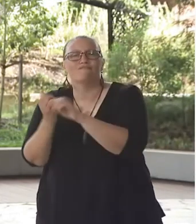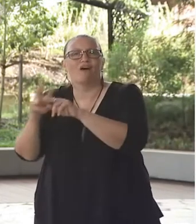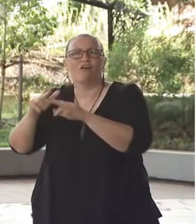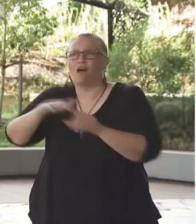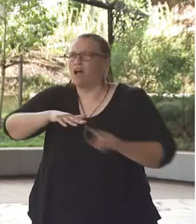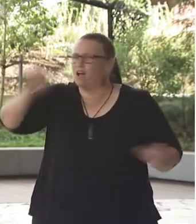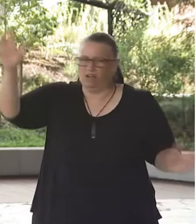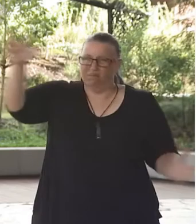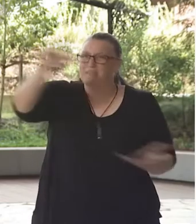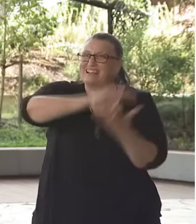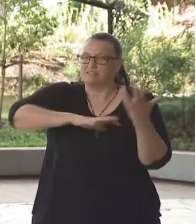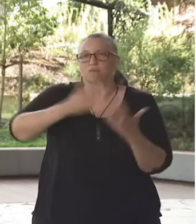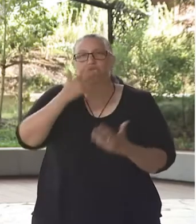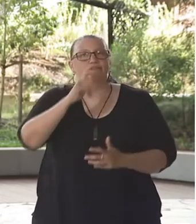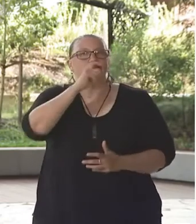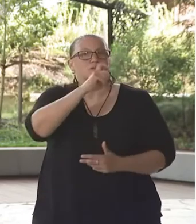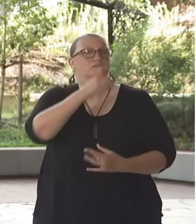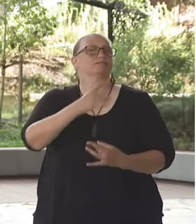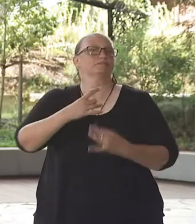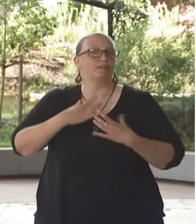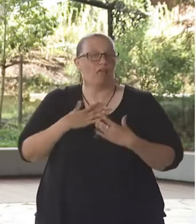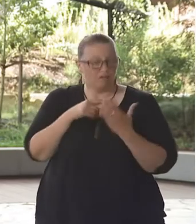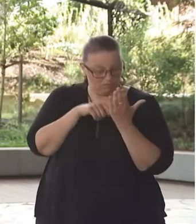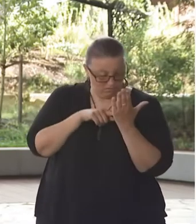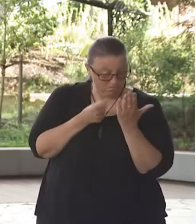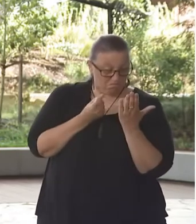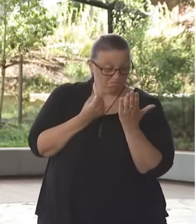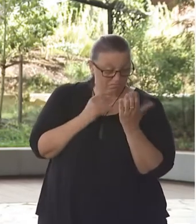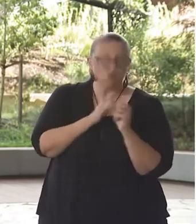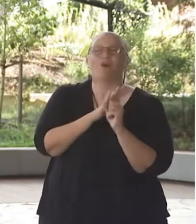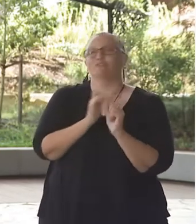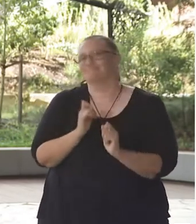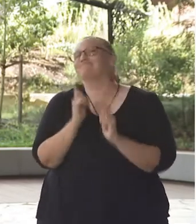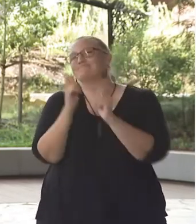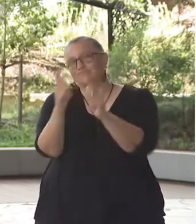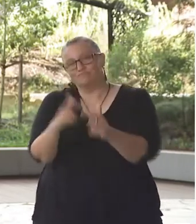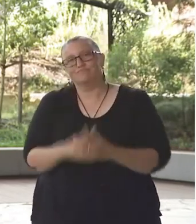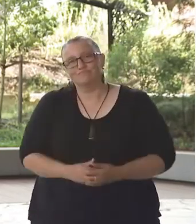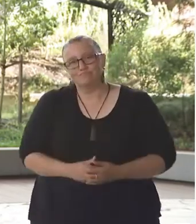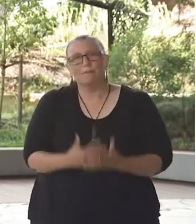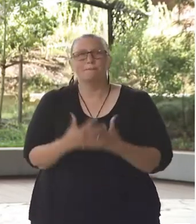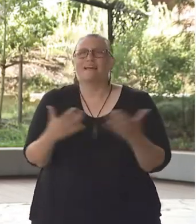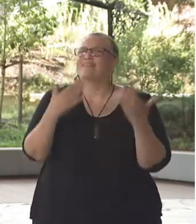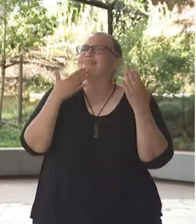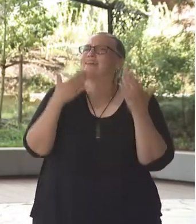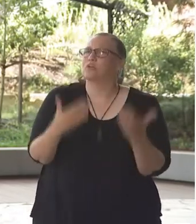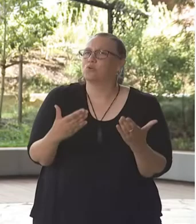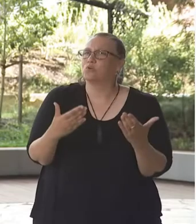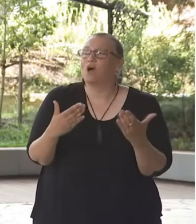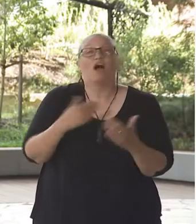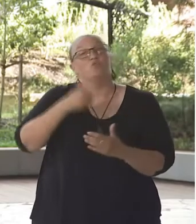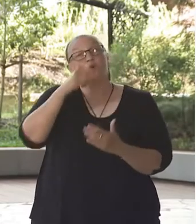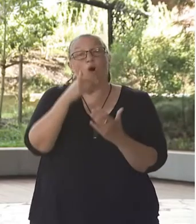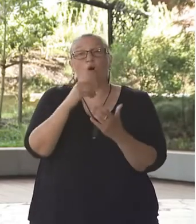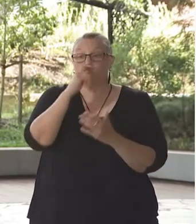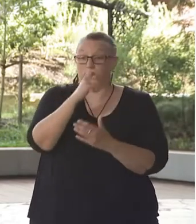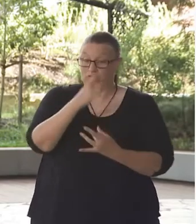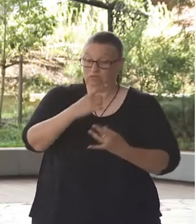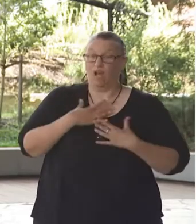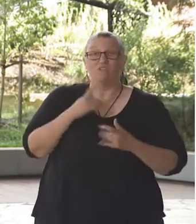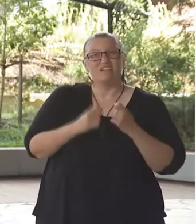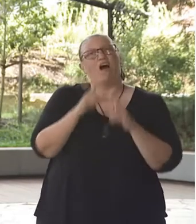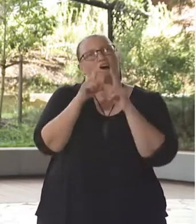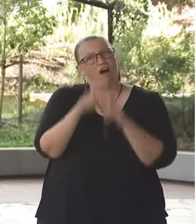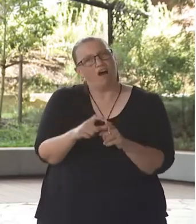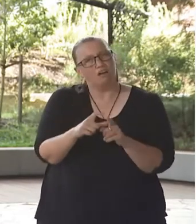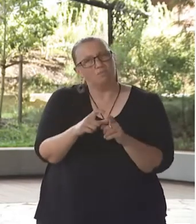vulnerable people. So thank you to the community for just taking those small steps to keep yourself, your family and the community